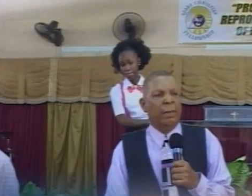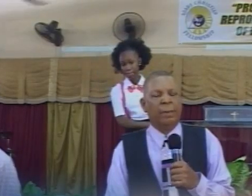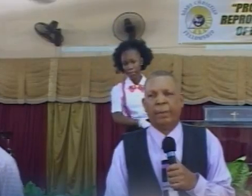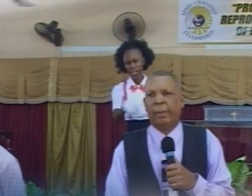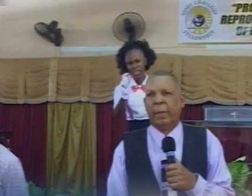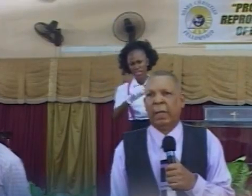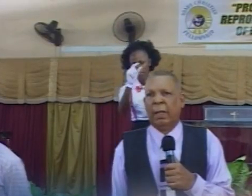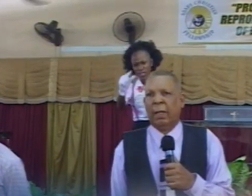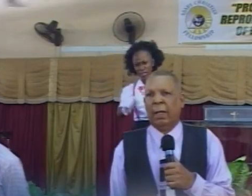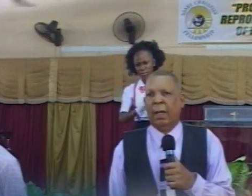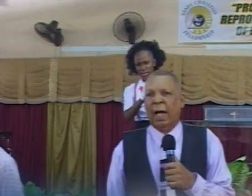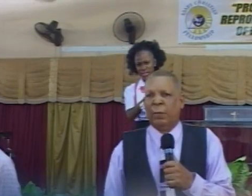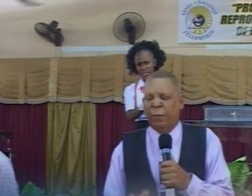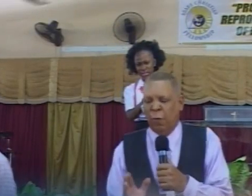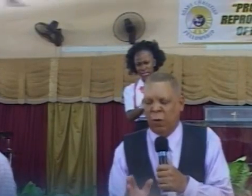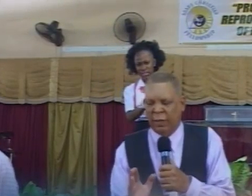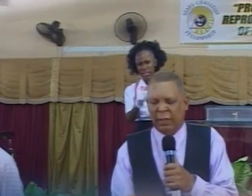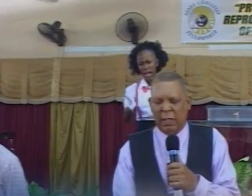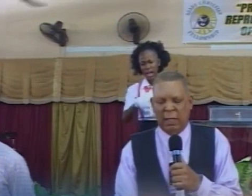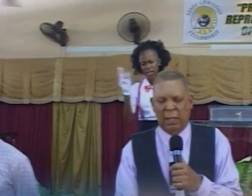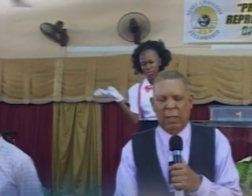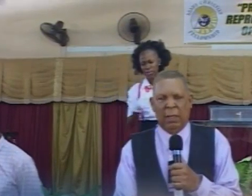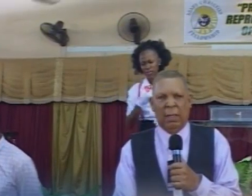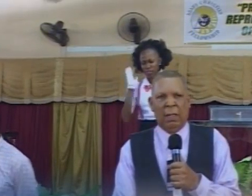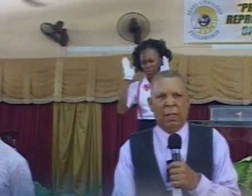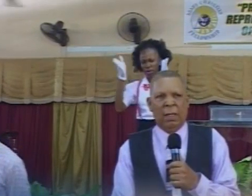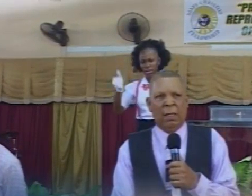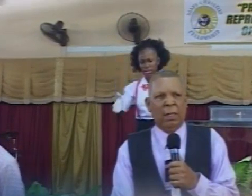This week, as we focus